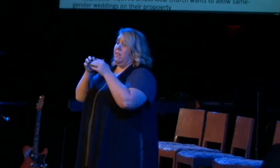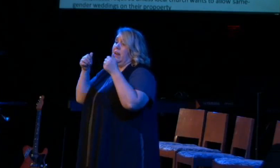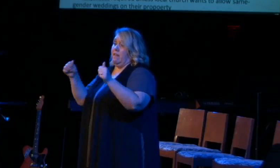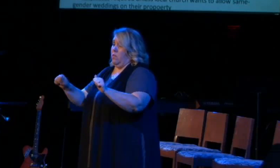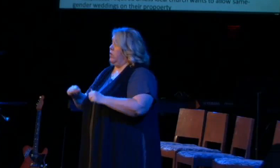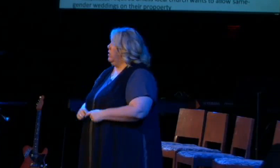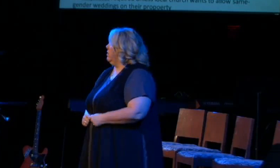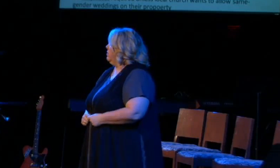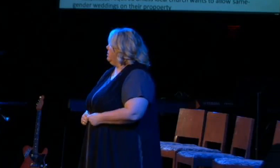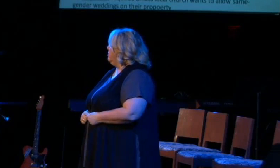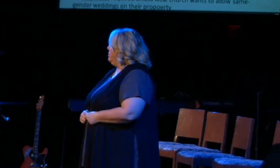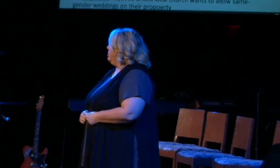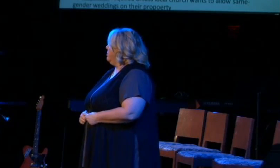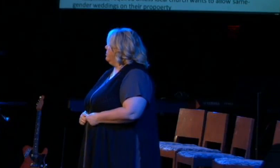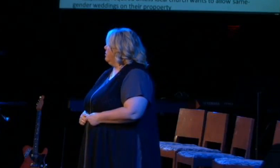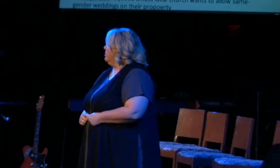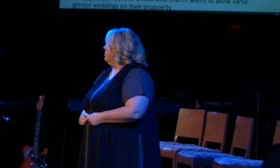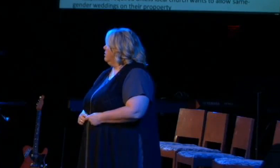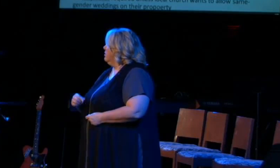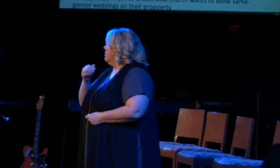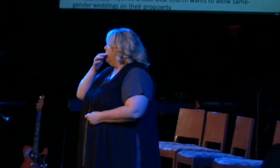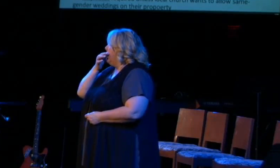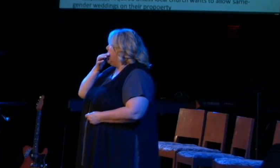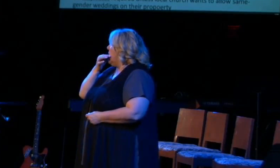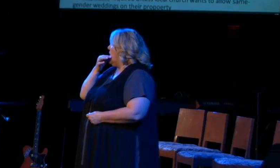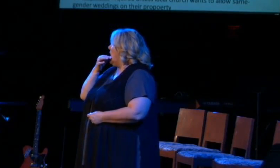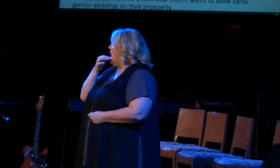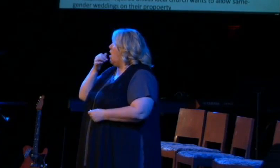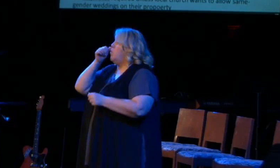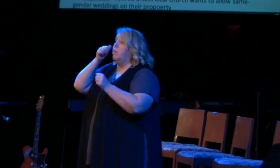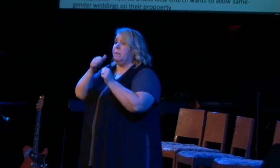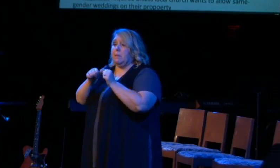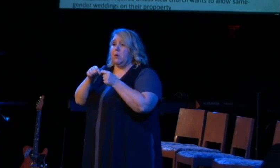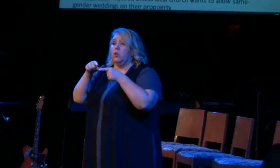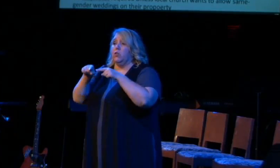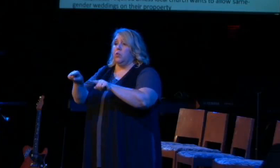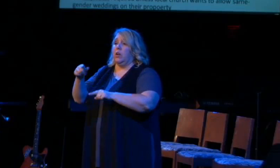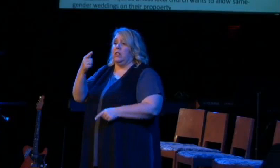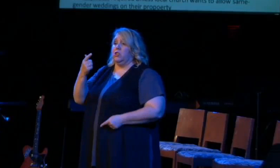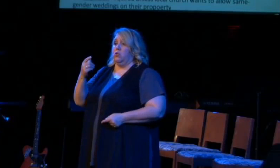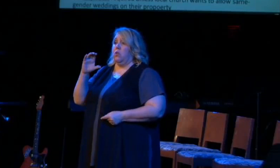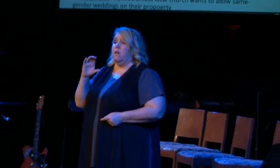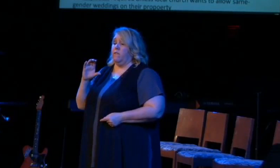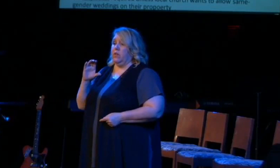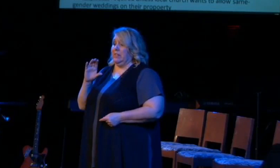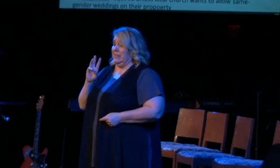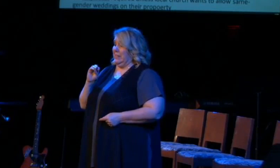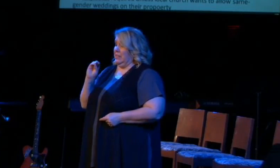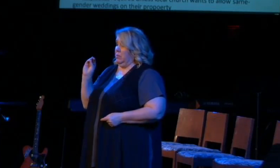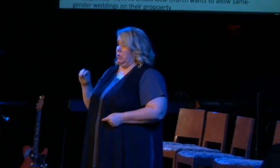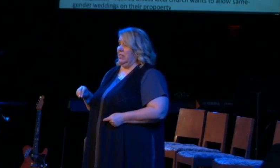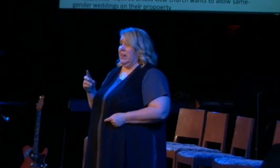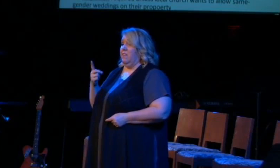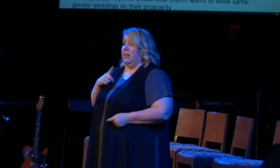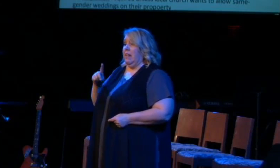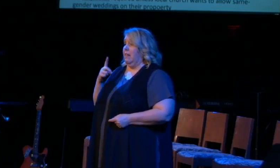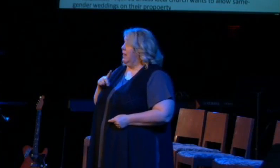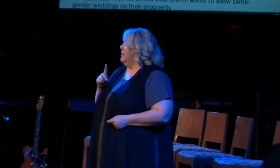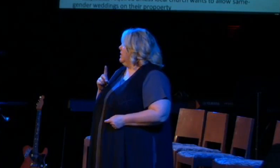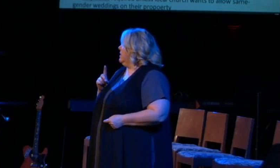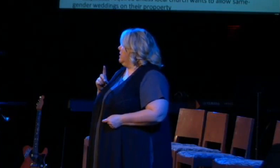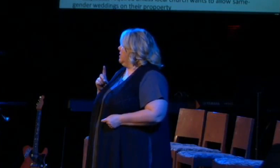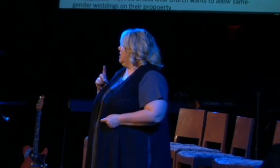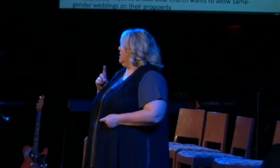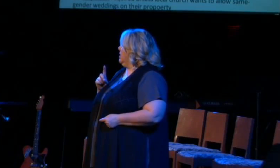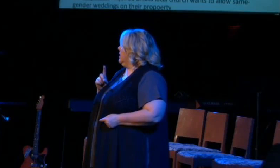in the meeting, but remember, at General Conference, 60% of the delegates live